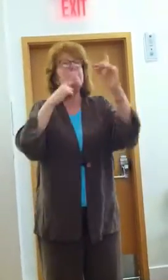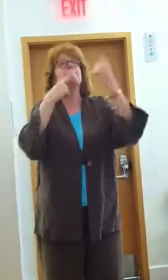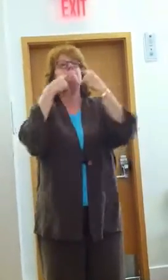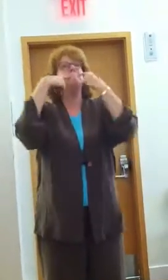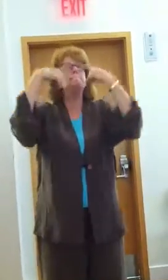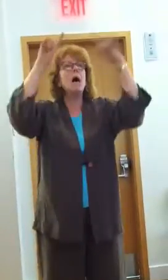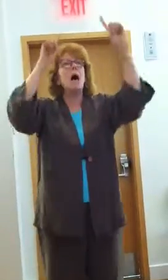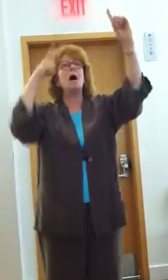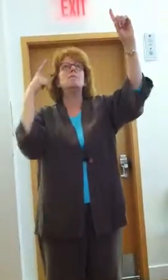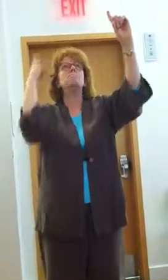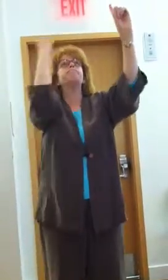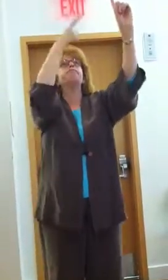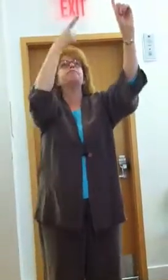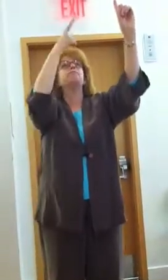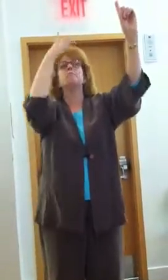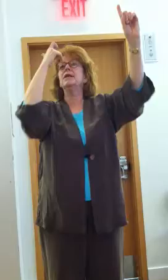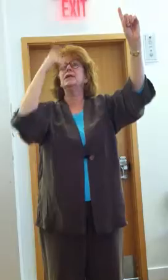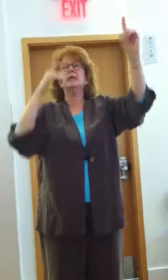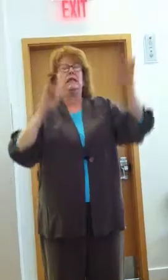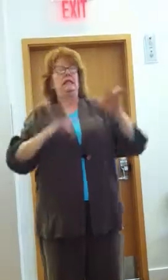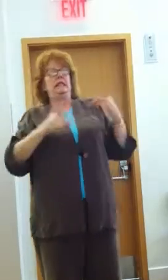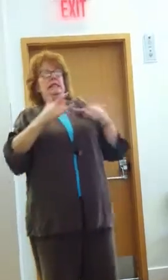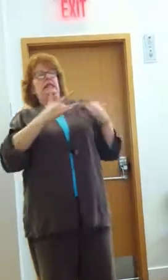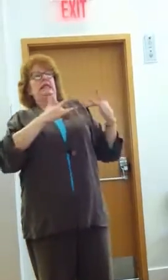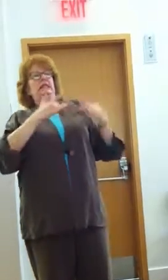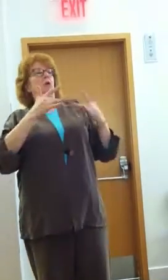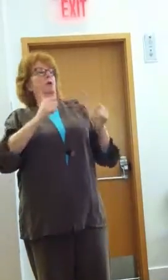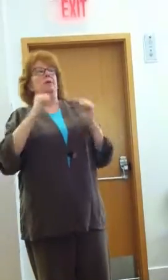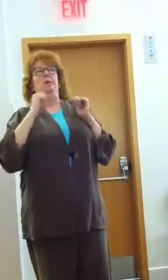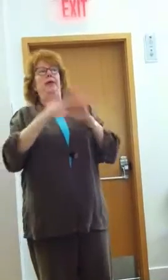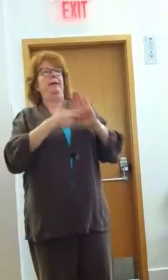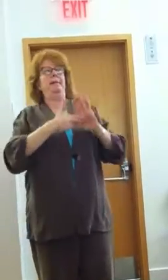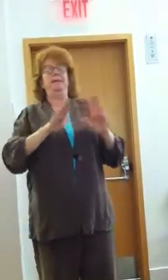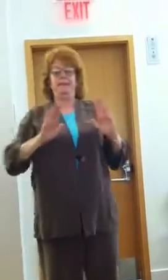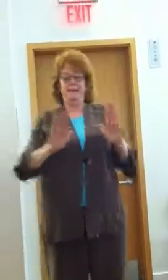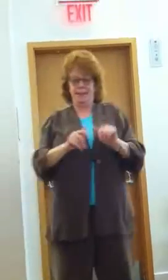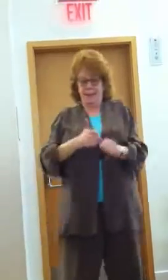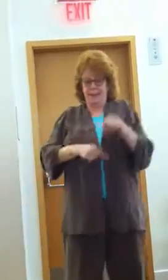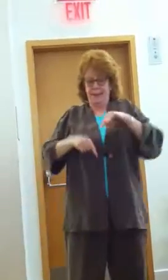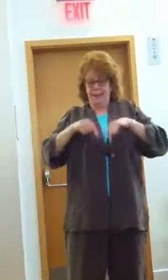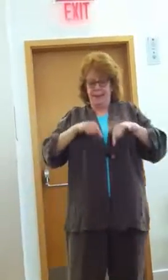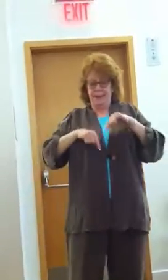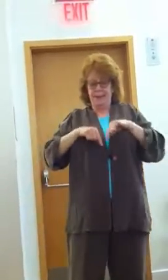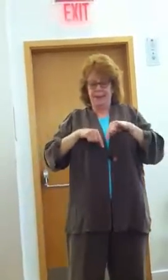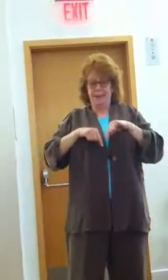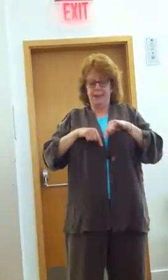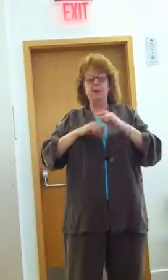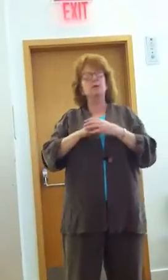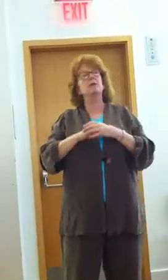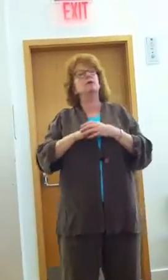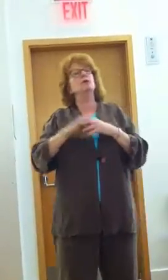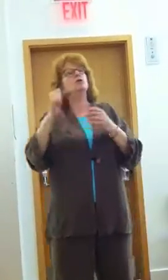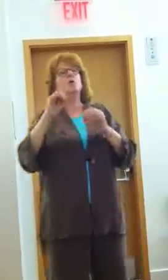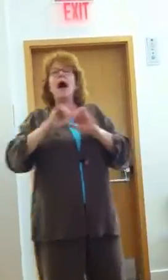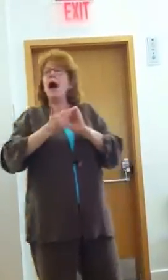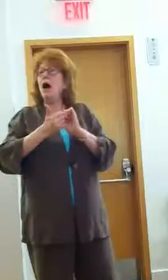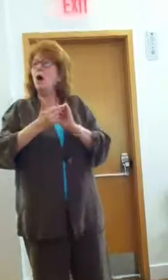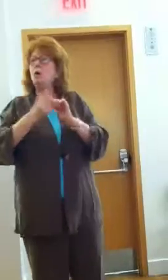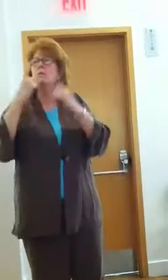potential because of our reluctance to label. Thinking ahead, to fulfill our mission,